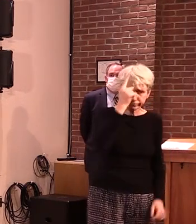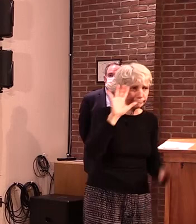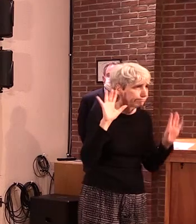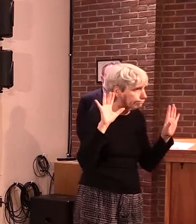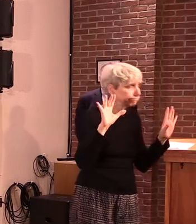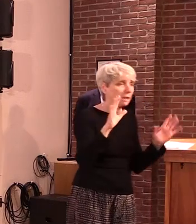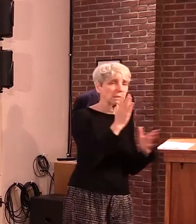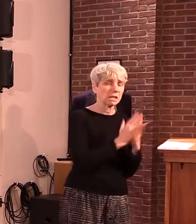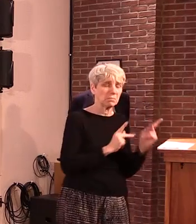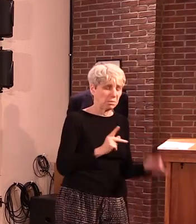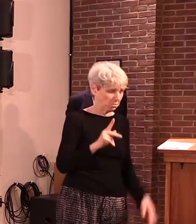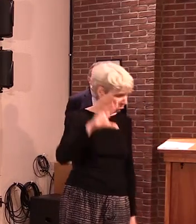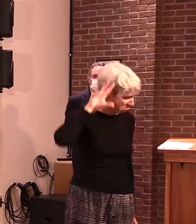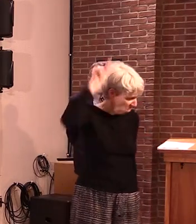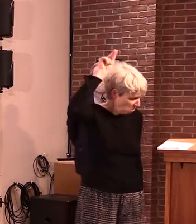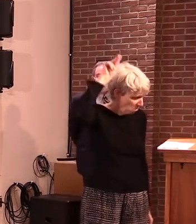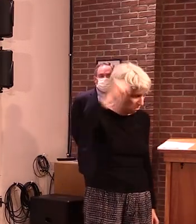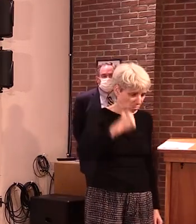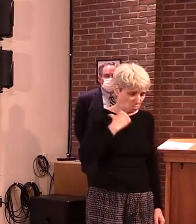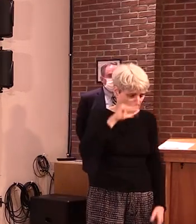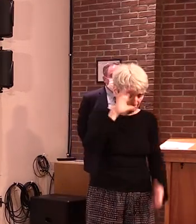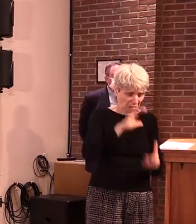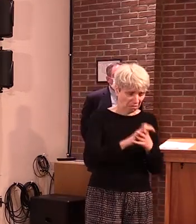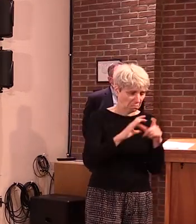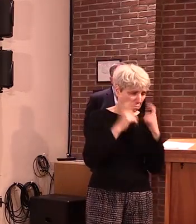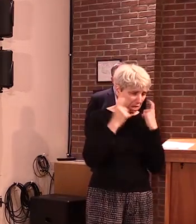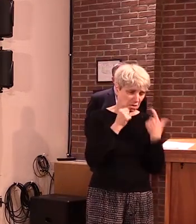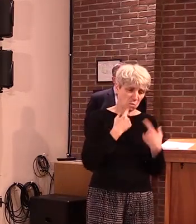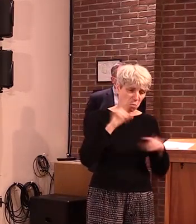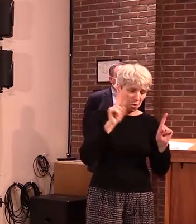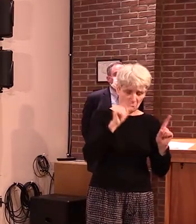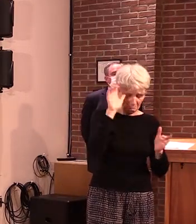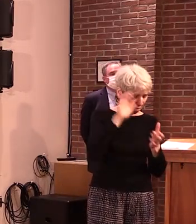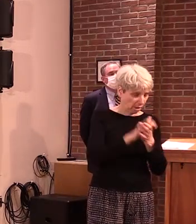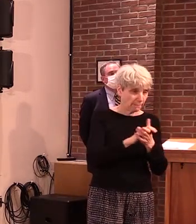who just don't believe that it does any good,